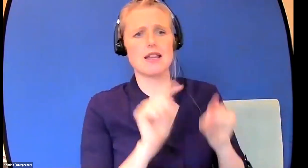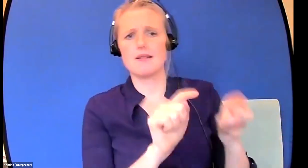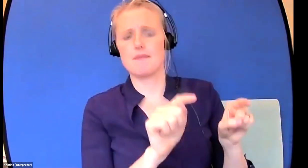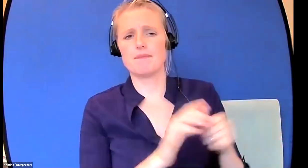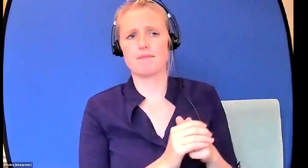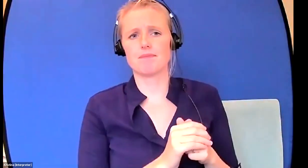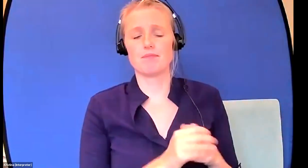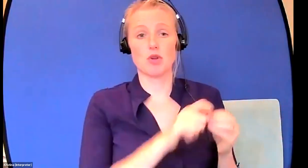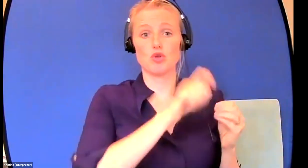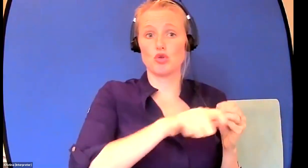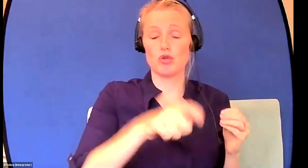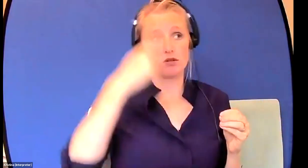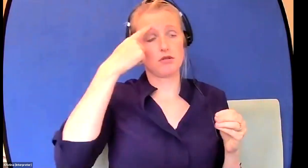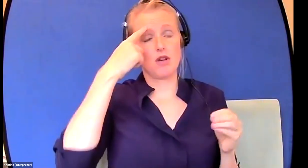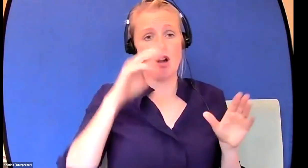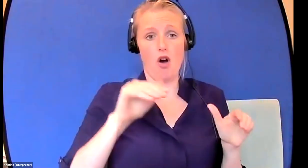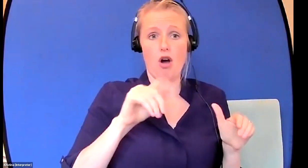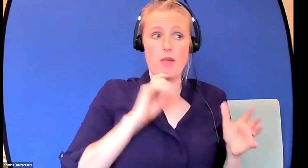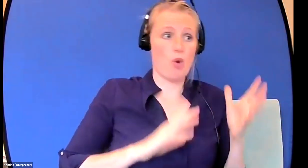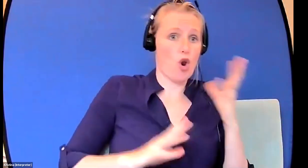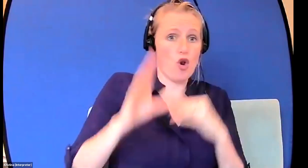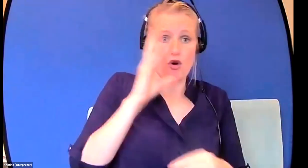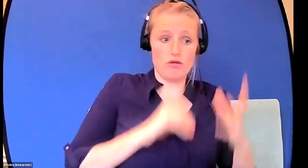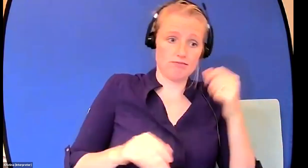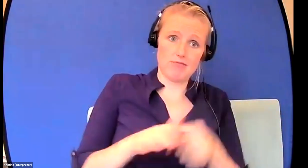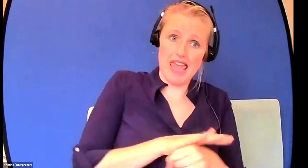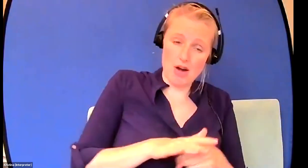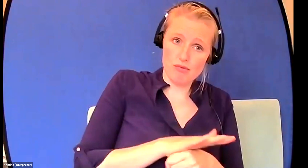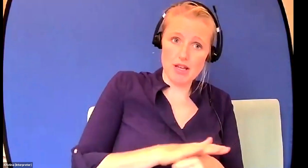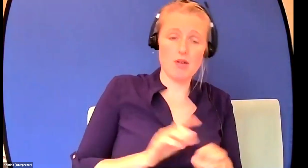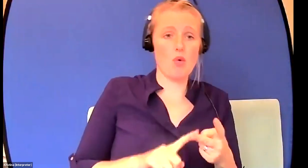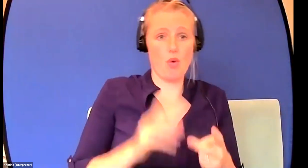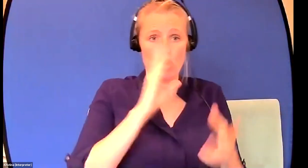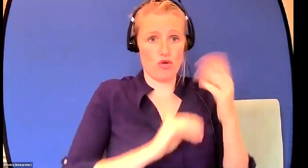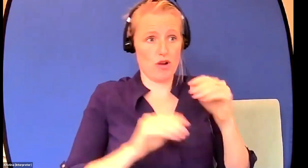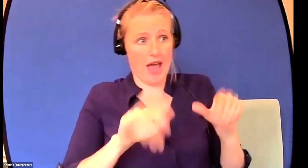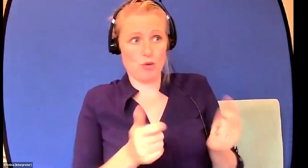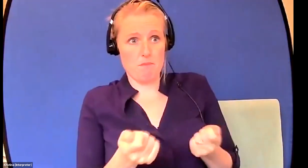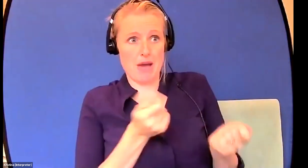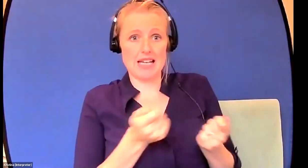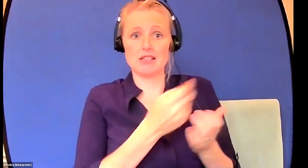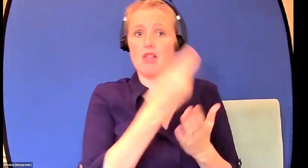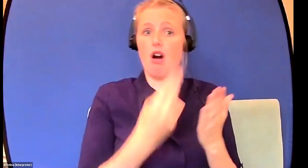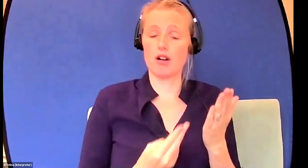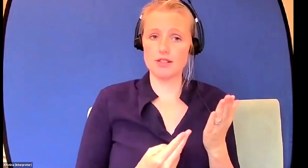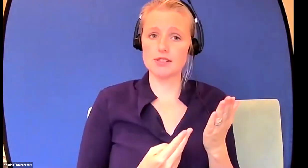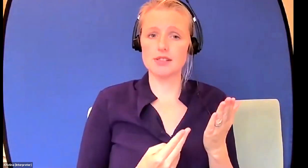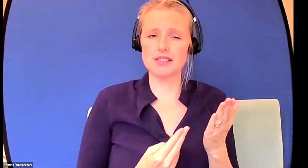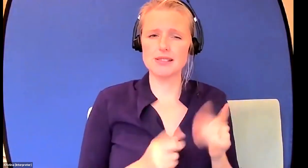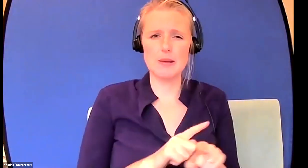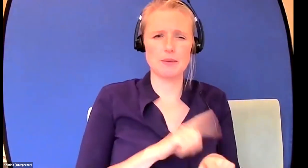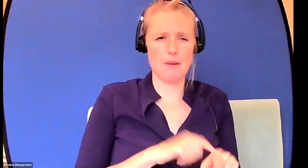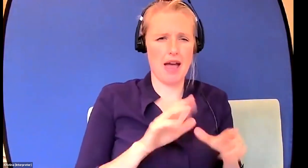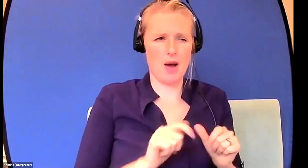they're going to not just learn a discipline or learn how to manage arts, but actually how